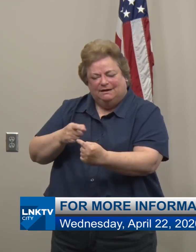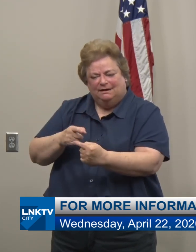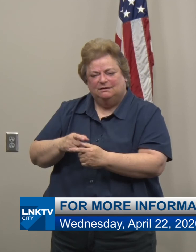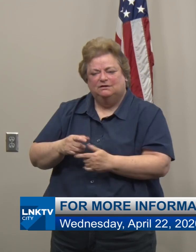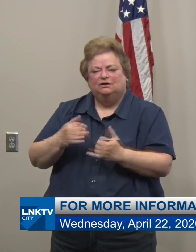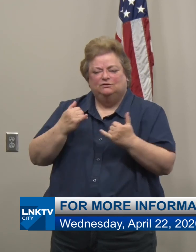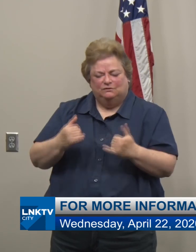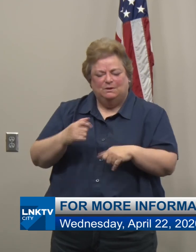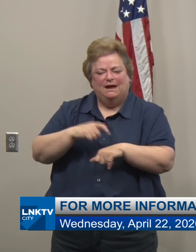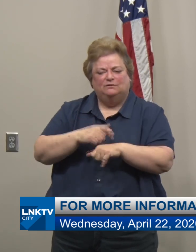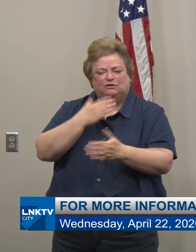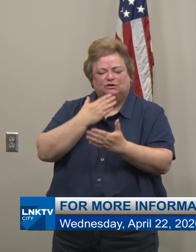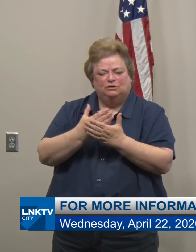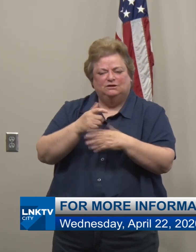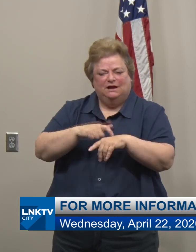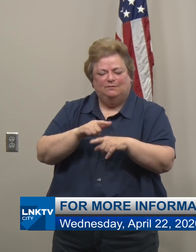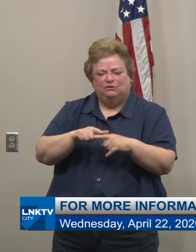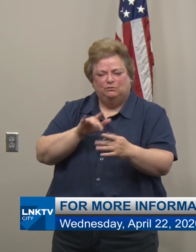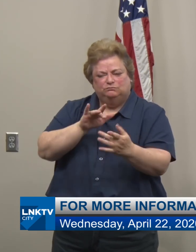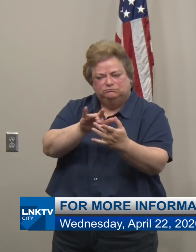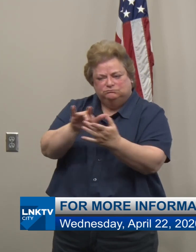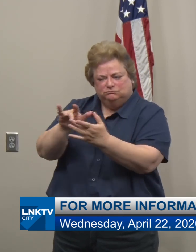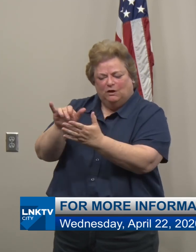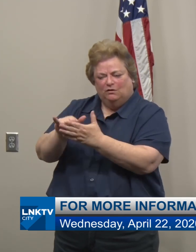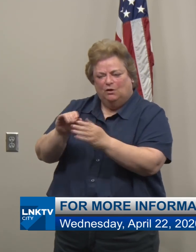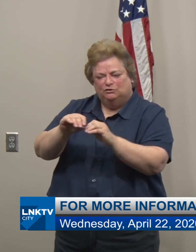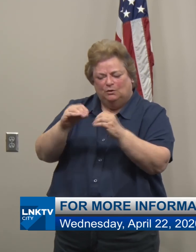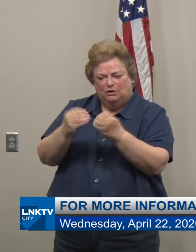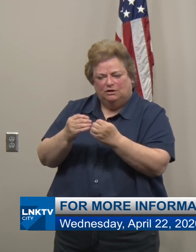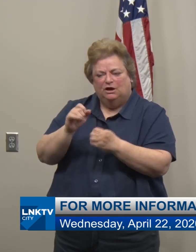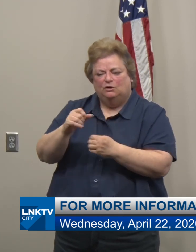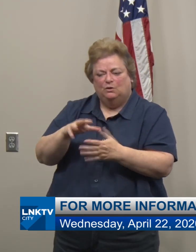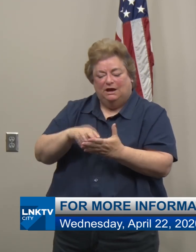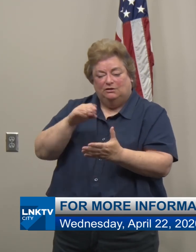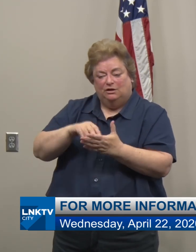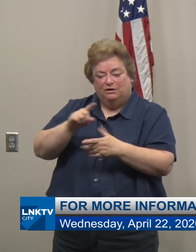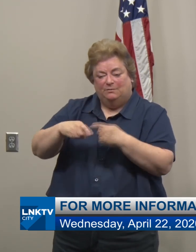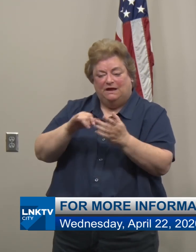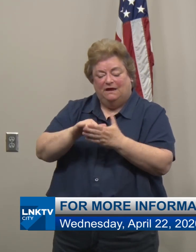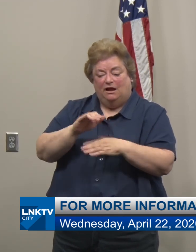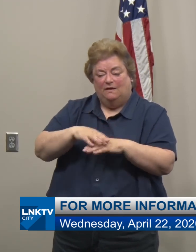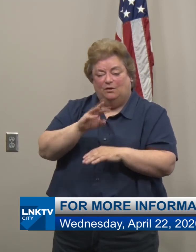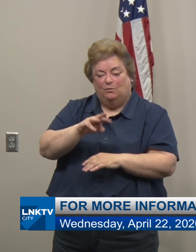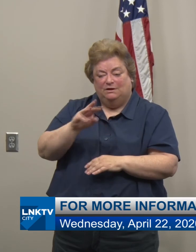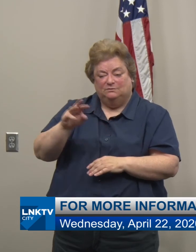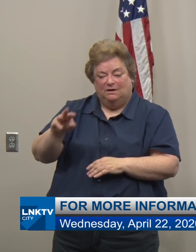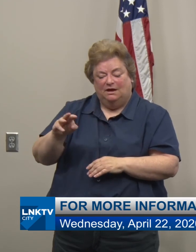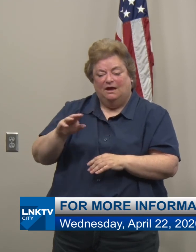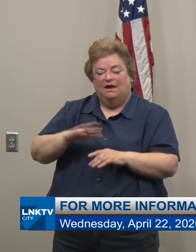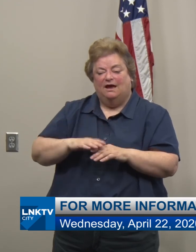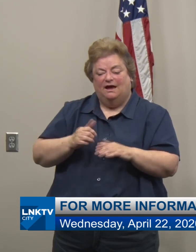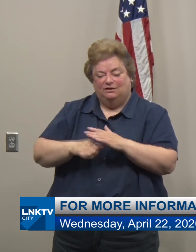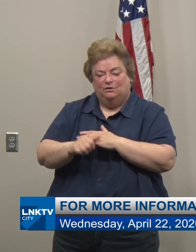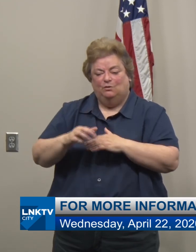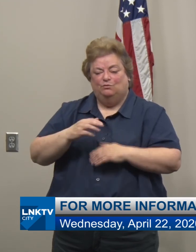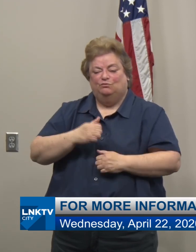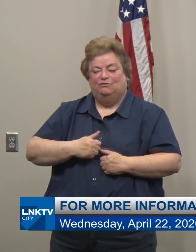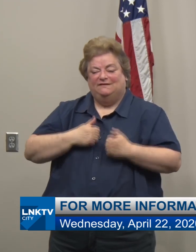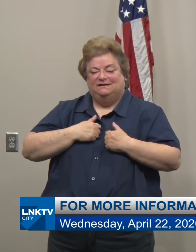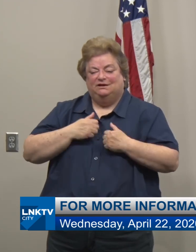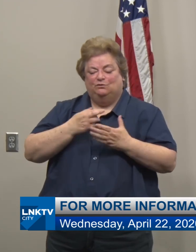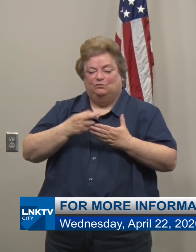good time to reach out to some of those organizations, and you can learn more about those resources on our website under the Resident Resources tab,